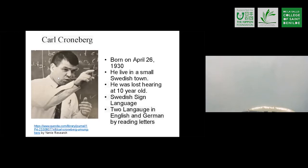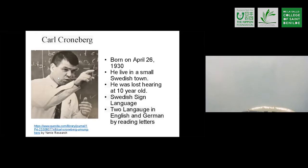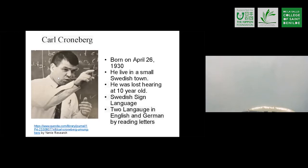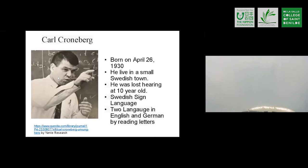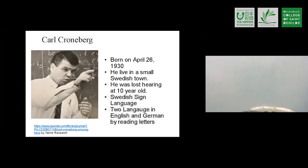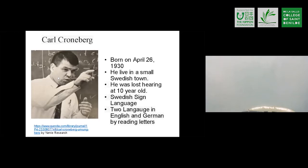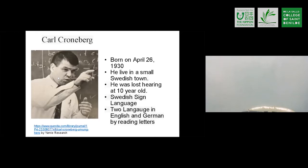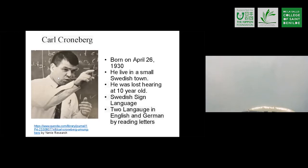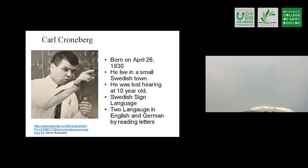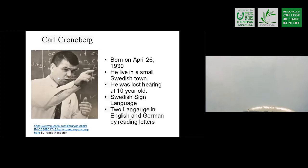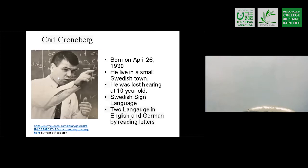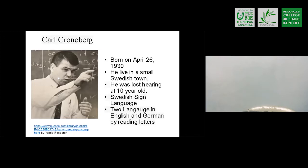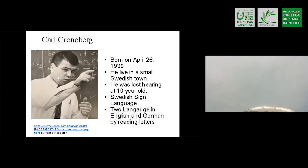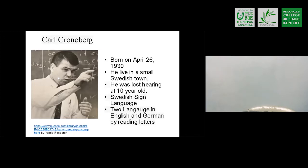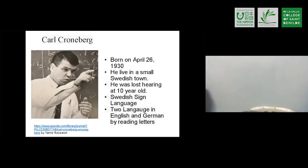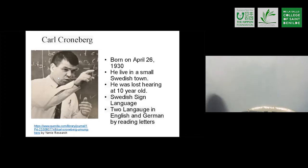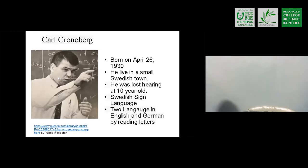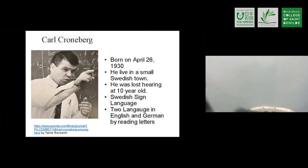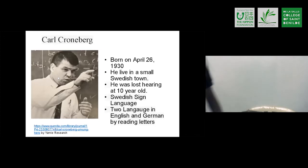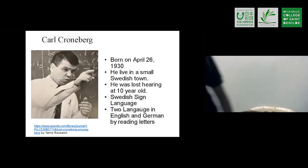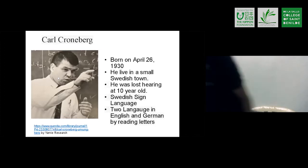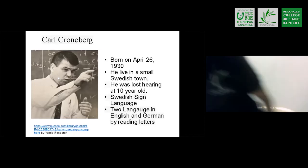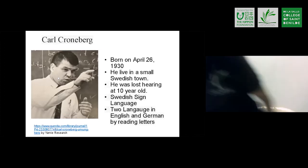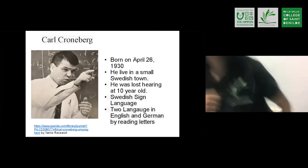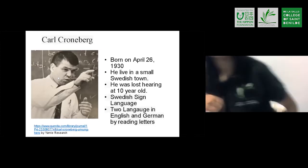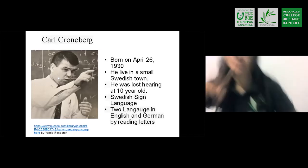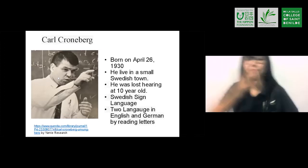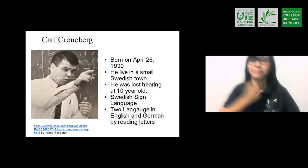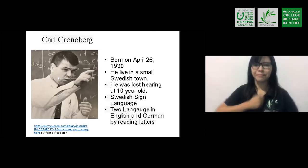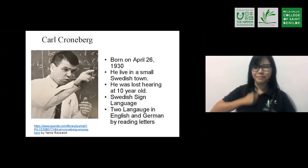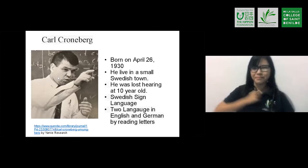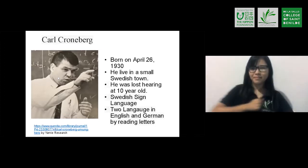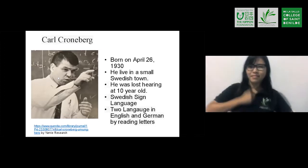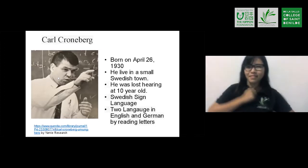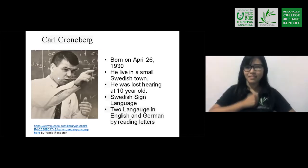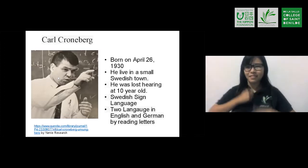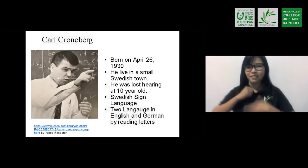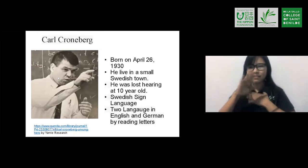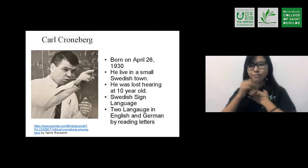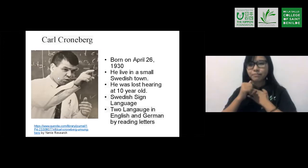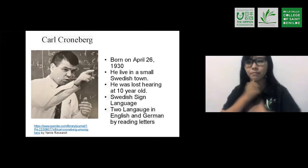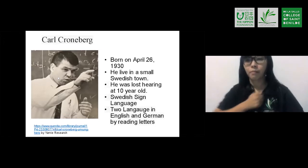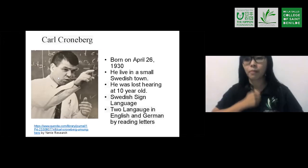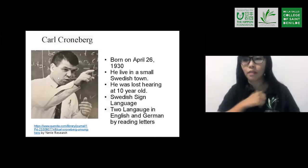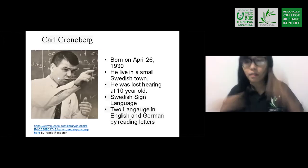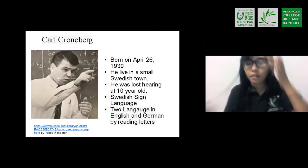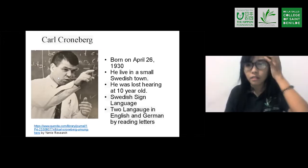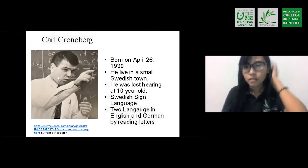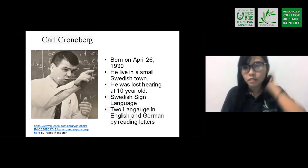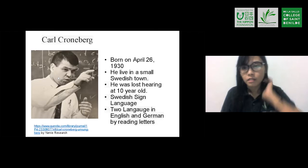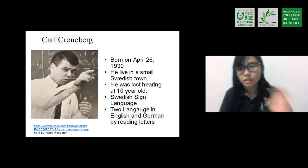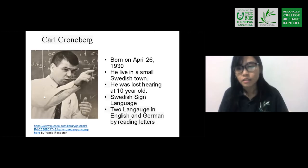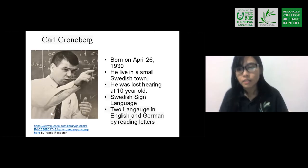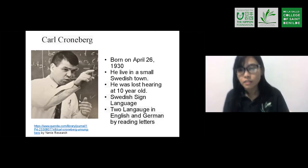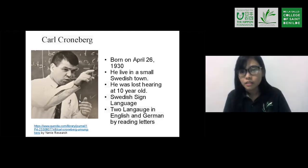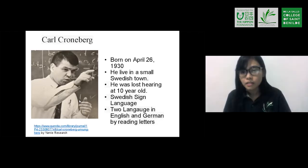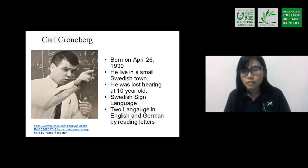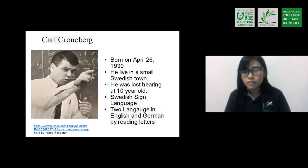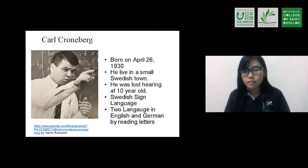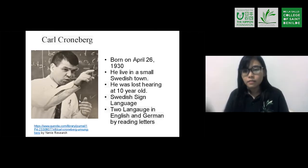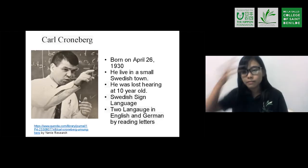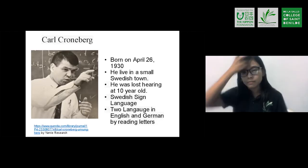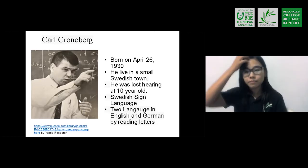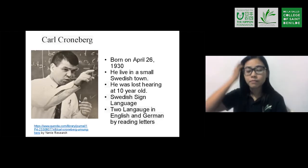So while we're waiting, this is Woody. I'll ask a question of Ming. On here, sorry, here. Sorry. Okay. All right. Okay.